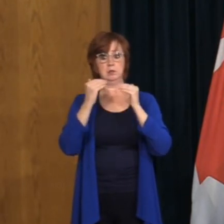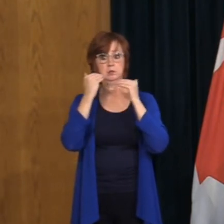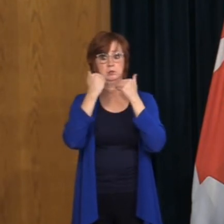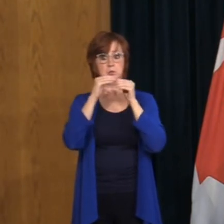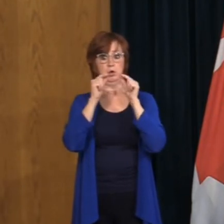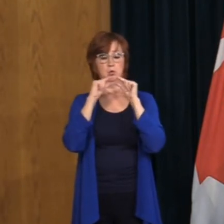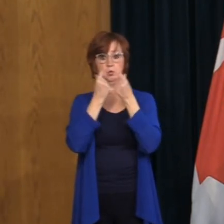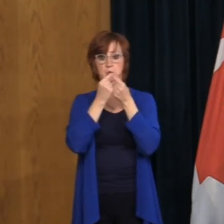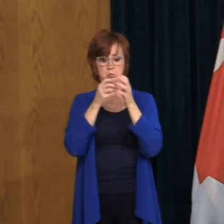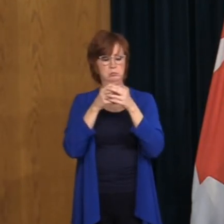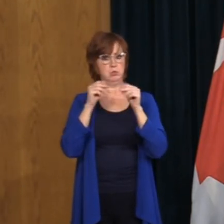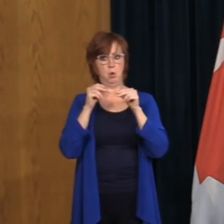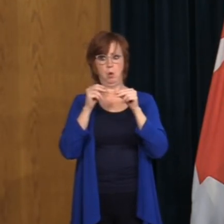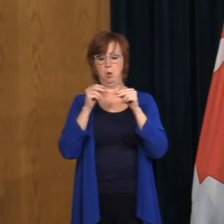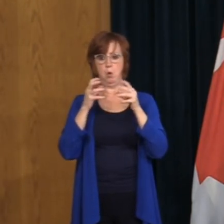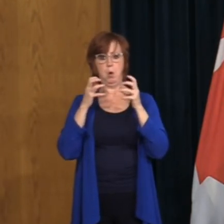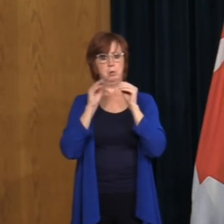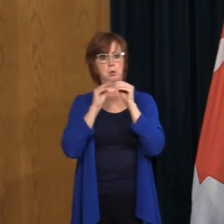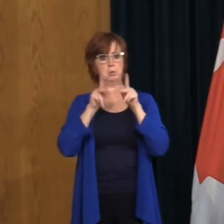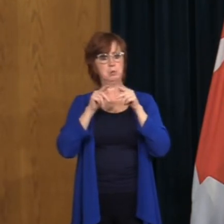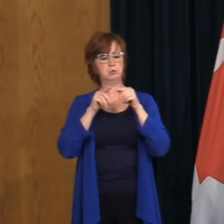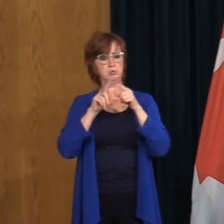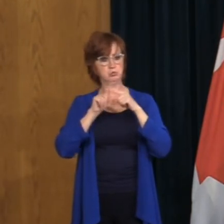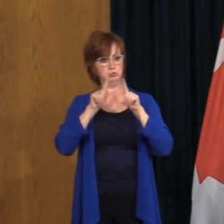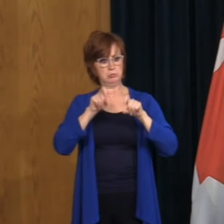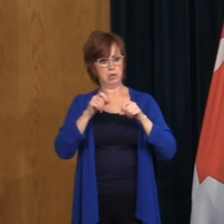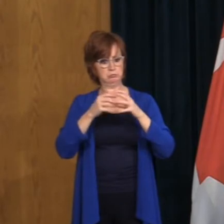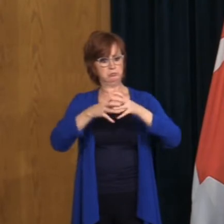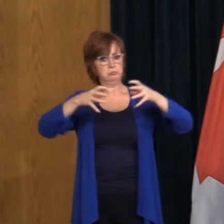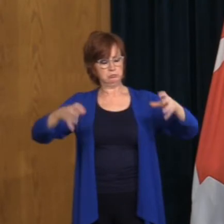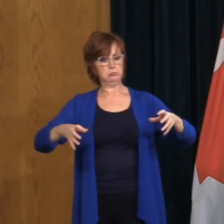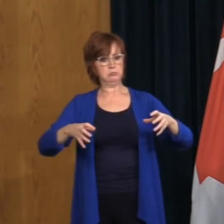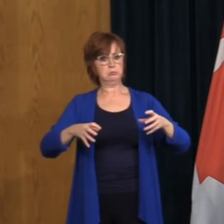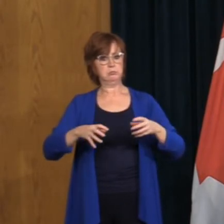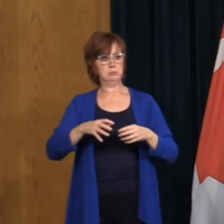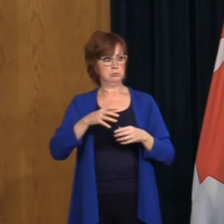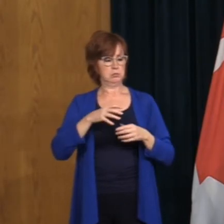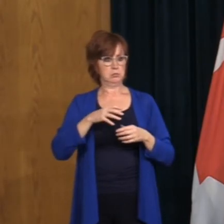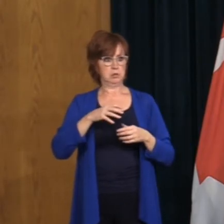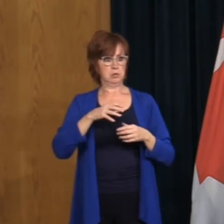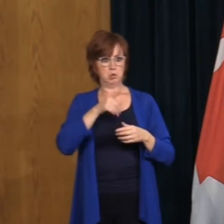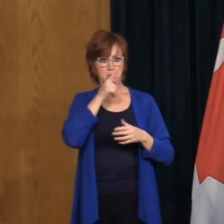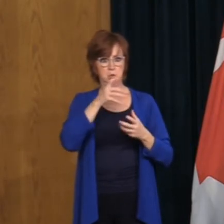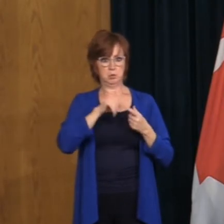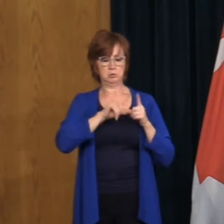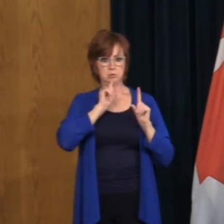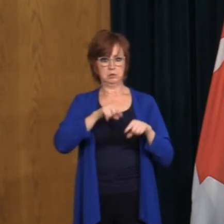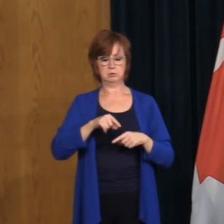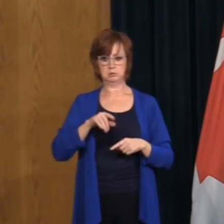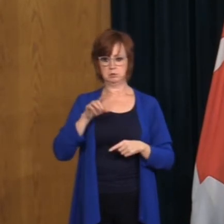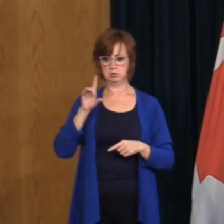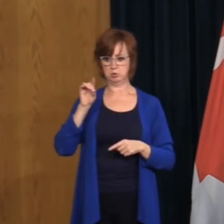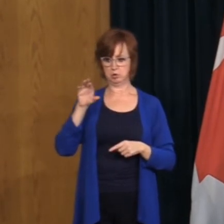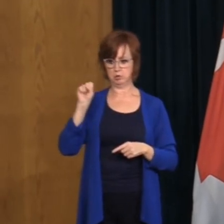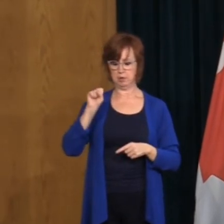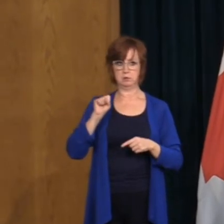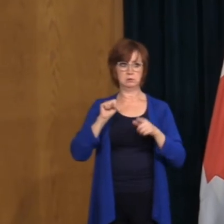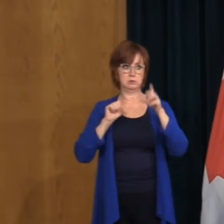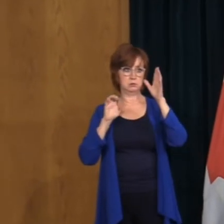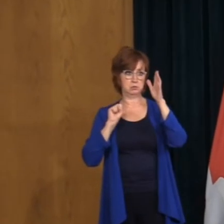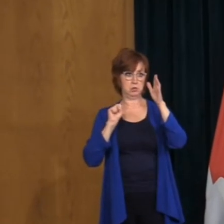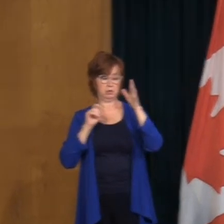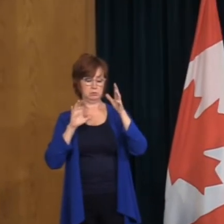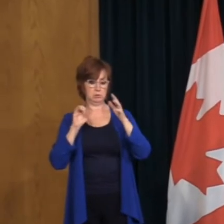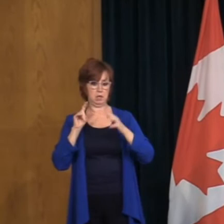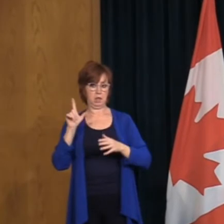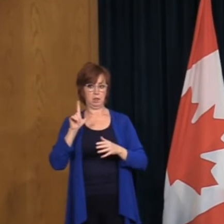So I don't know if Scott or Dr. Shahab would like to speak to the numbers and what you see as we move in the days ahead. Yeah, I'll just make a couple of comments and then Scott may have additional, but